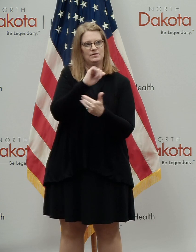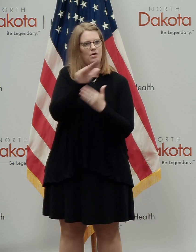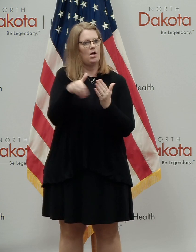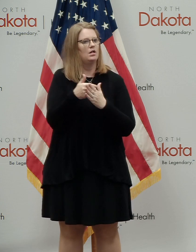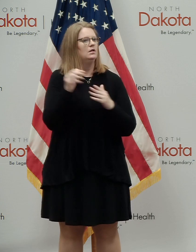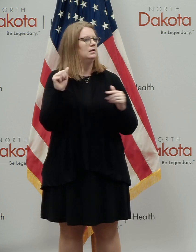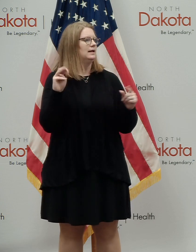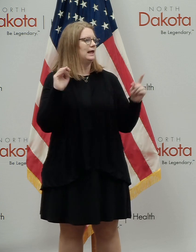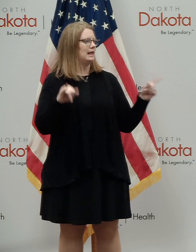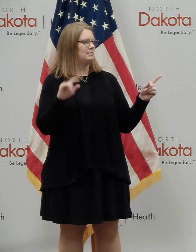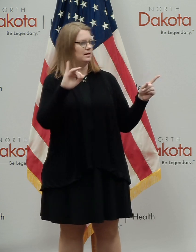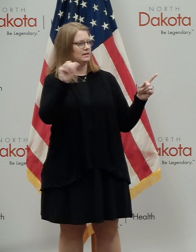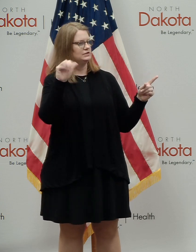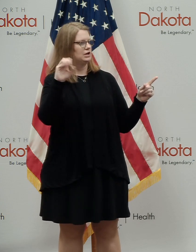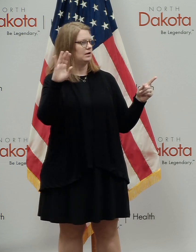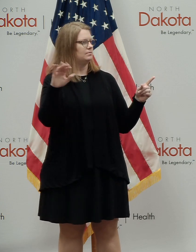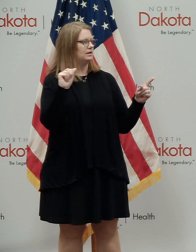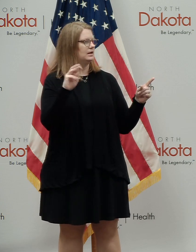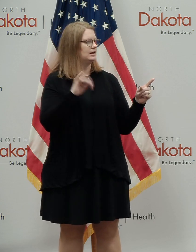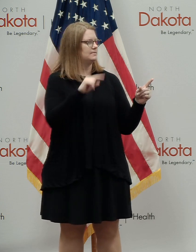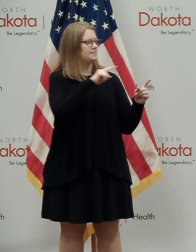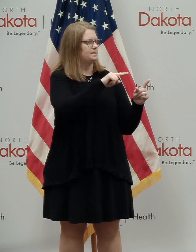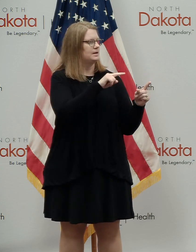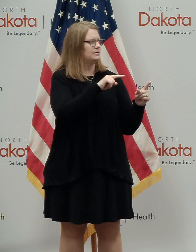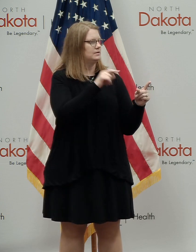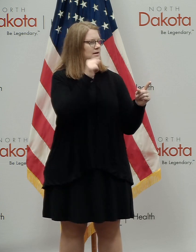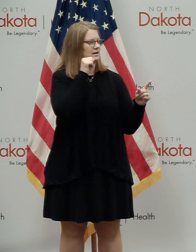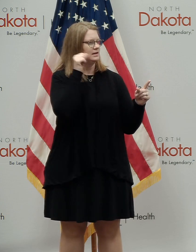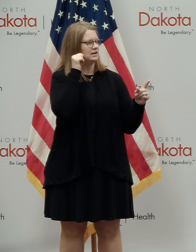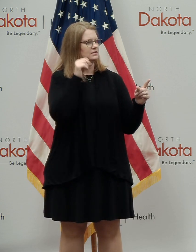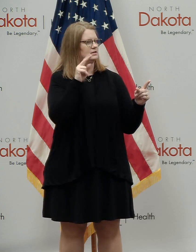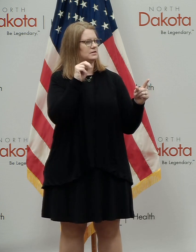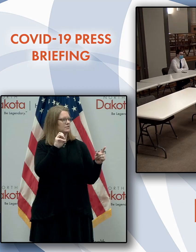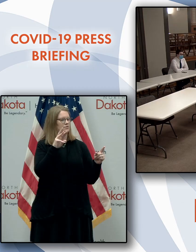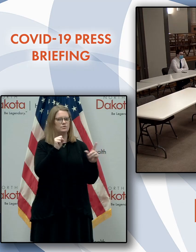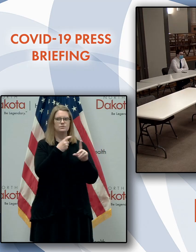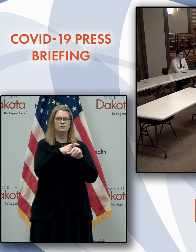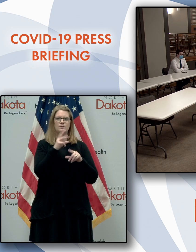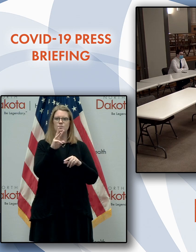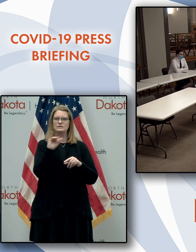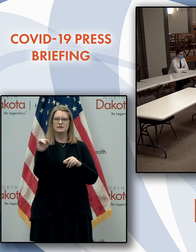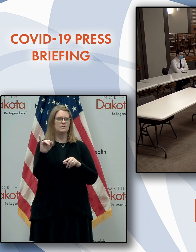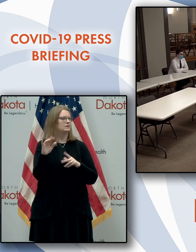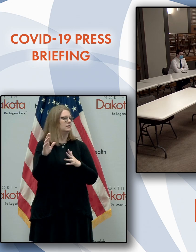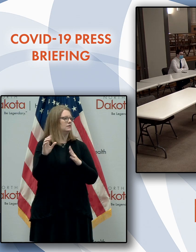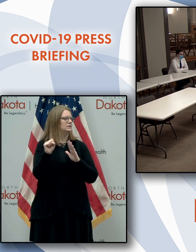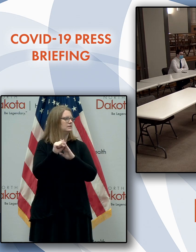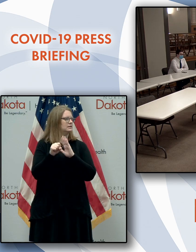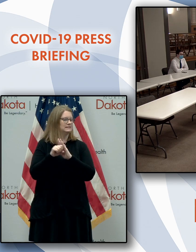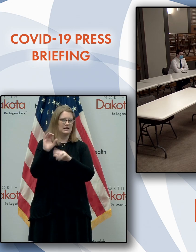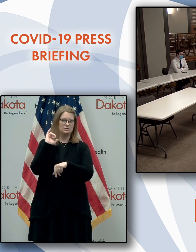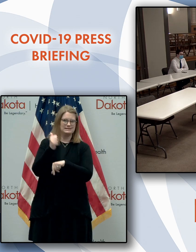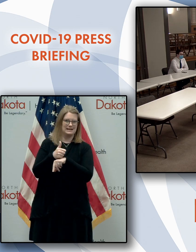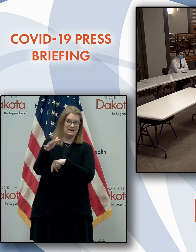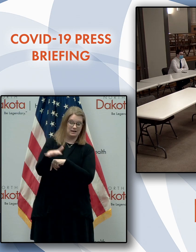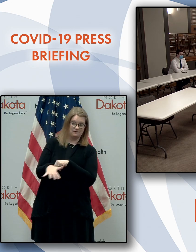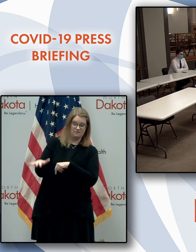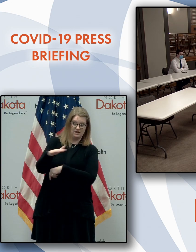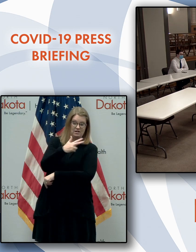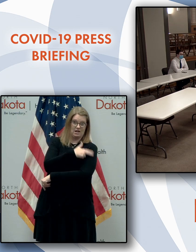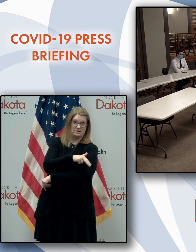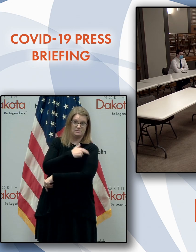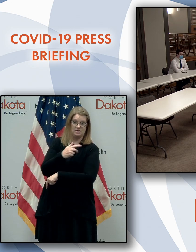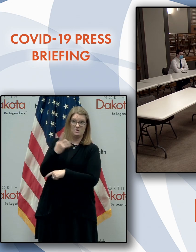Amy and then Jacob. There was some news yesterday out of Wisconsin that the state was setting up a field hospital due to